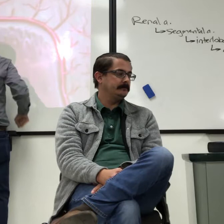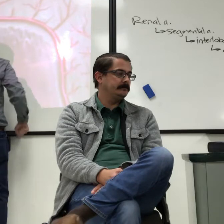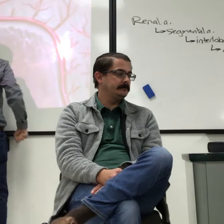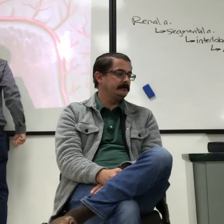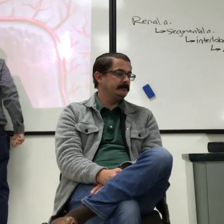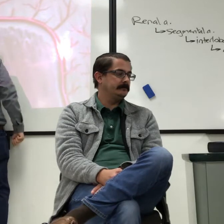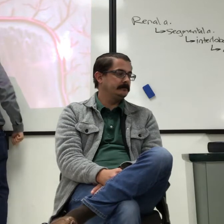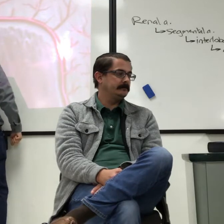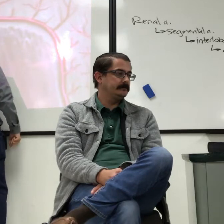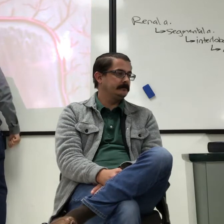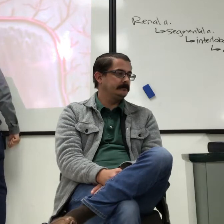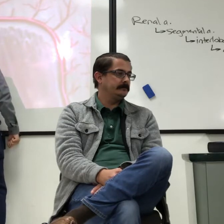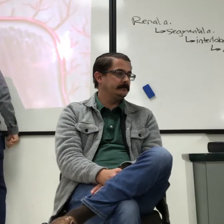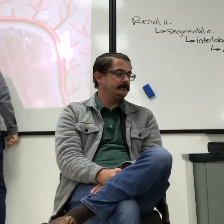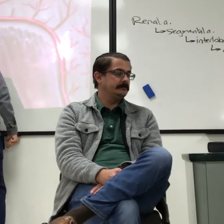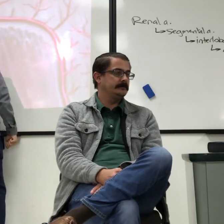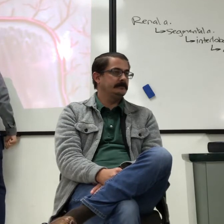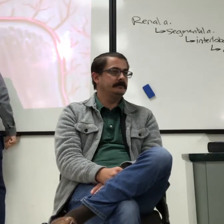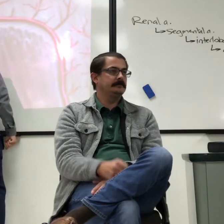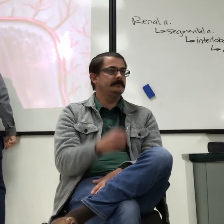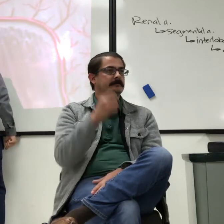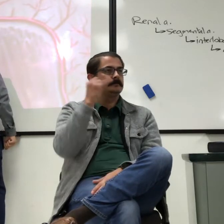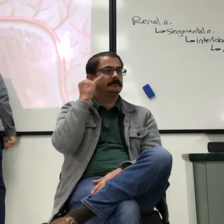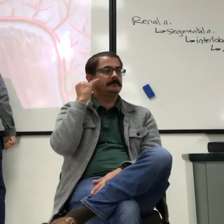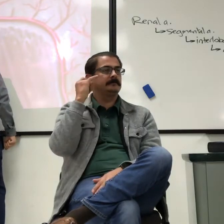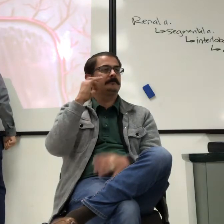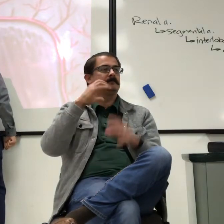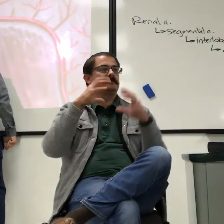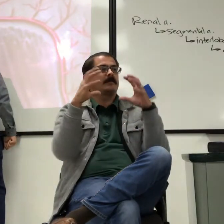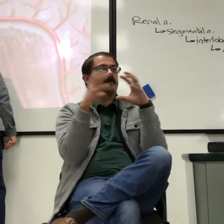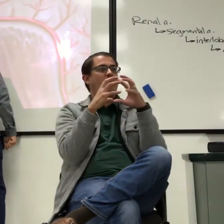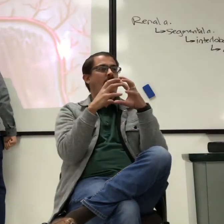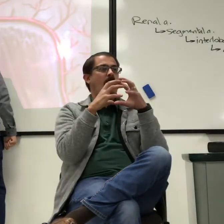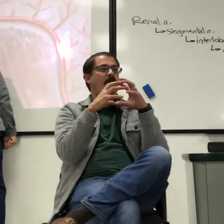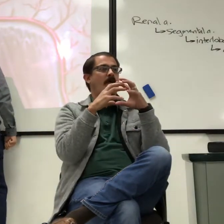There's afferent arteriole. What if I put like a little ball in your arm right there?